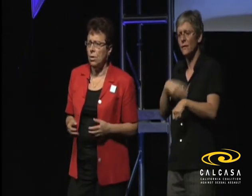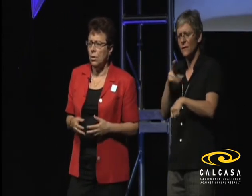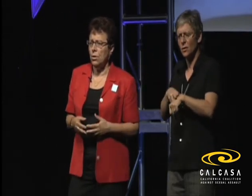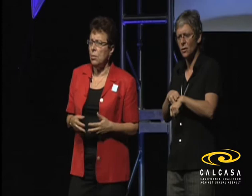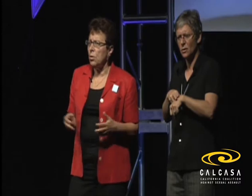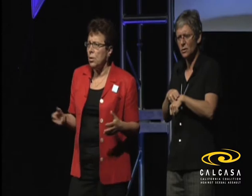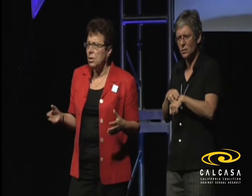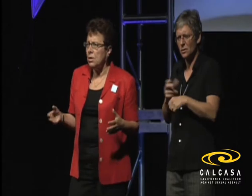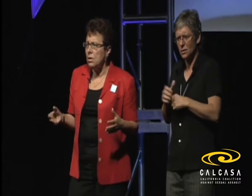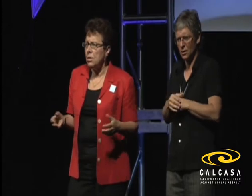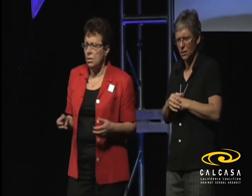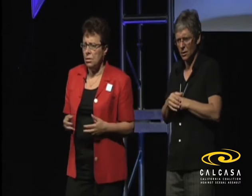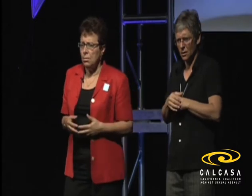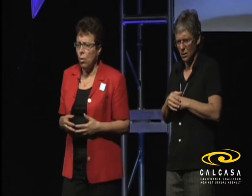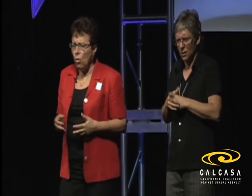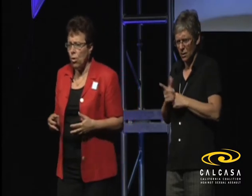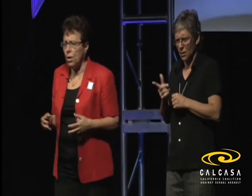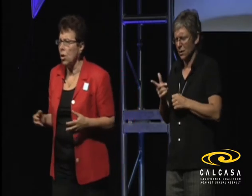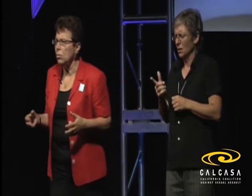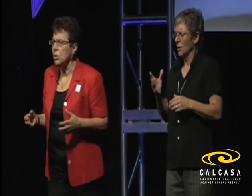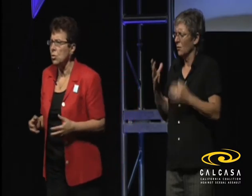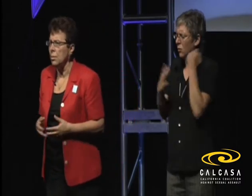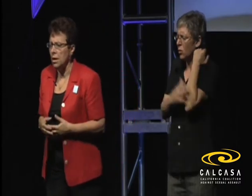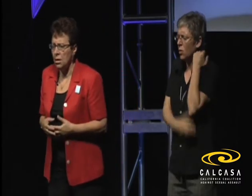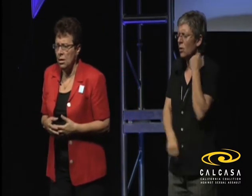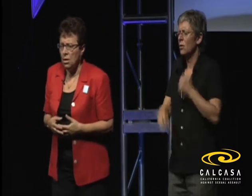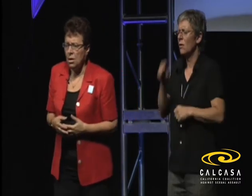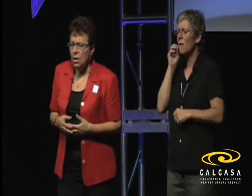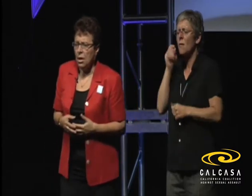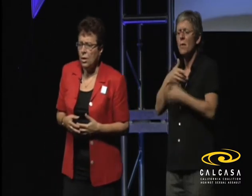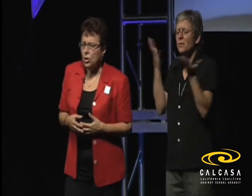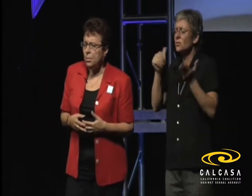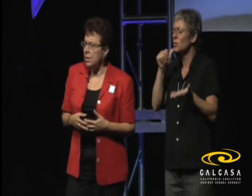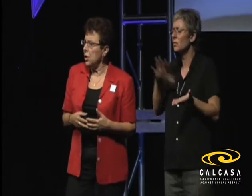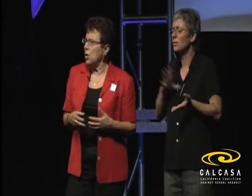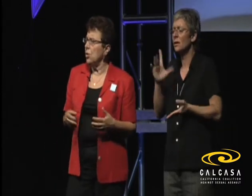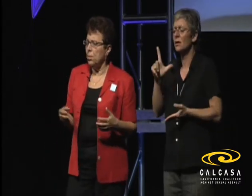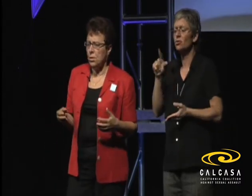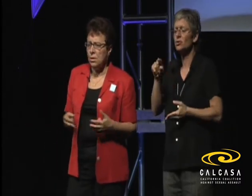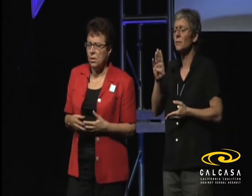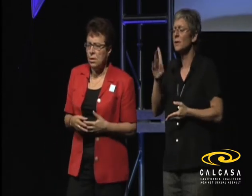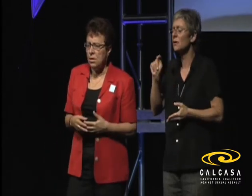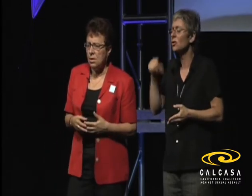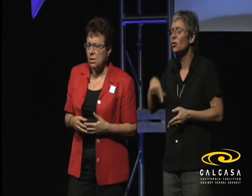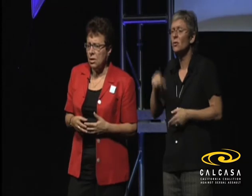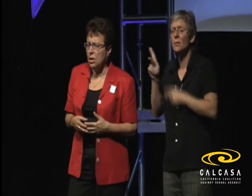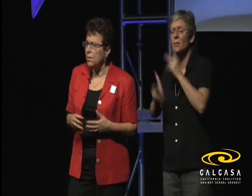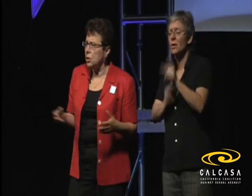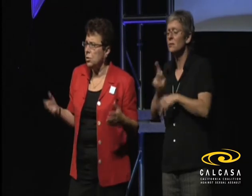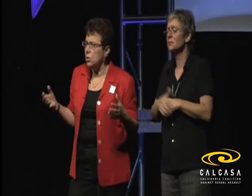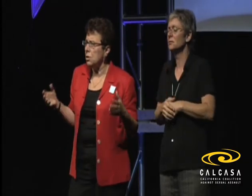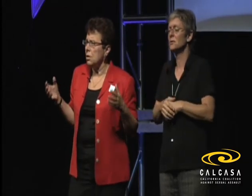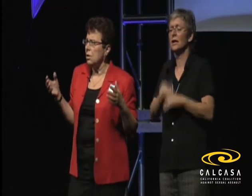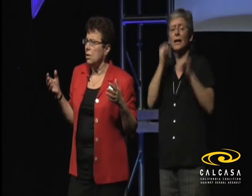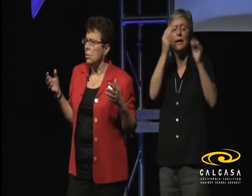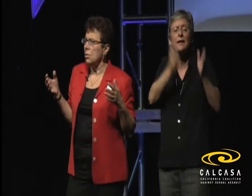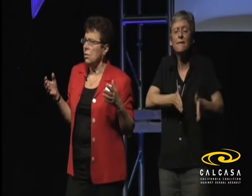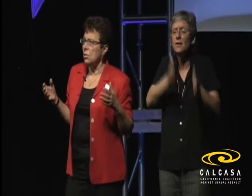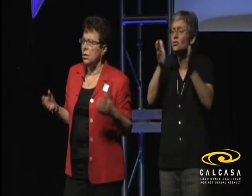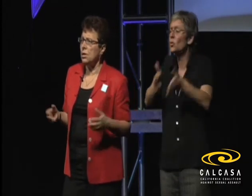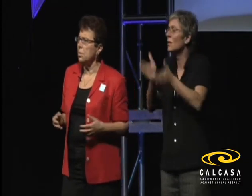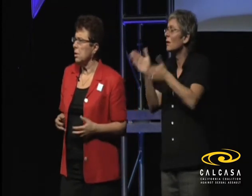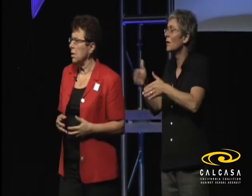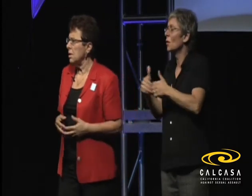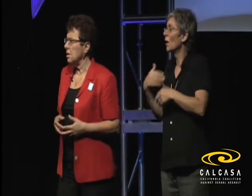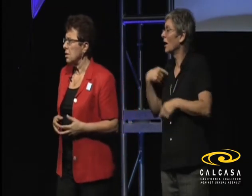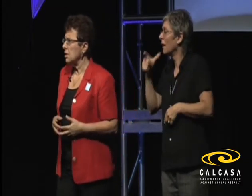people, immigrants, poor and homeless women, LGBTQ persons, individuals